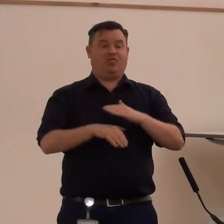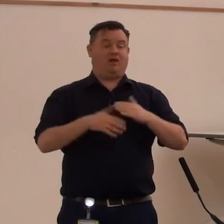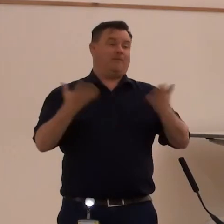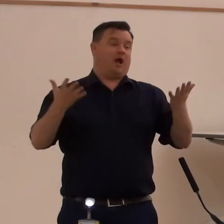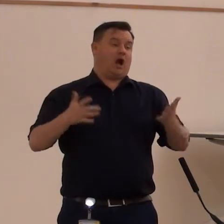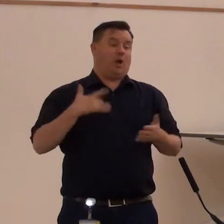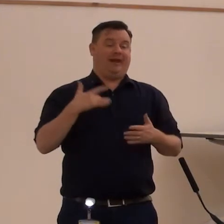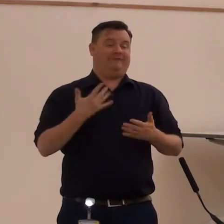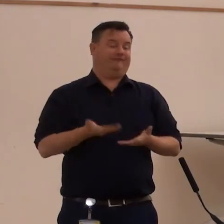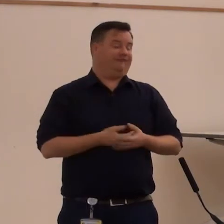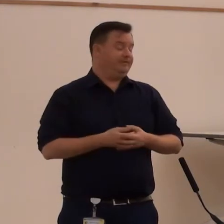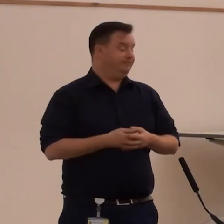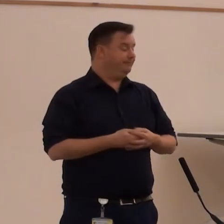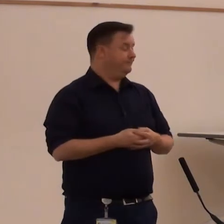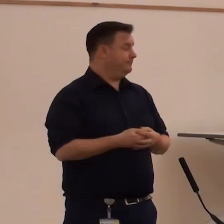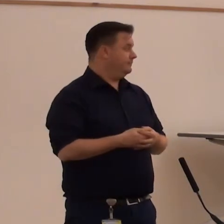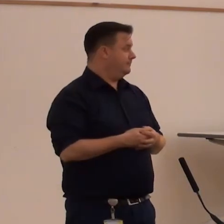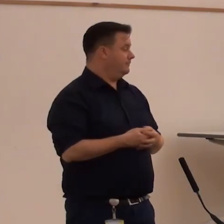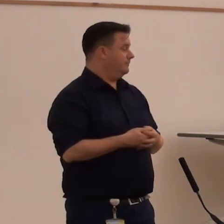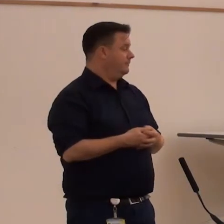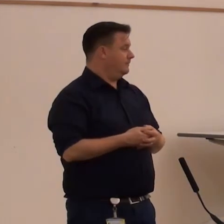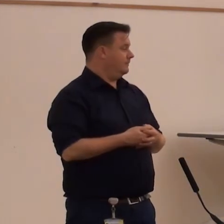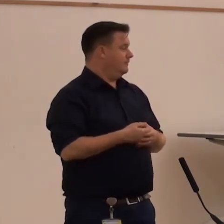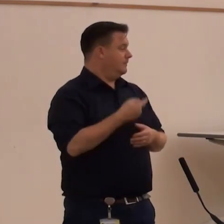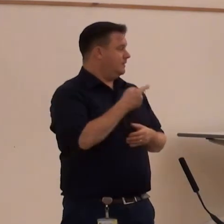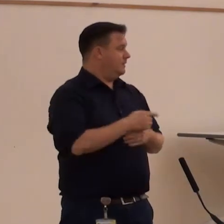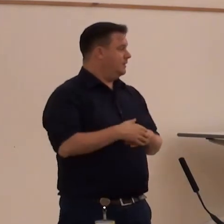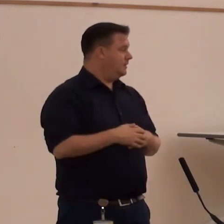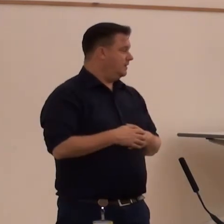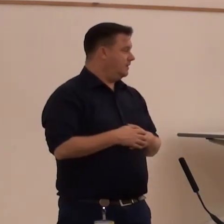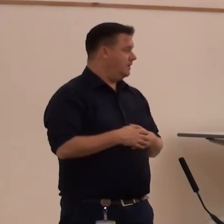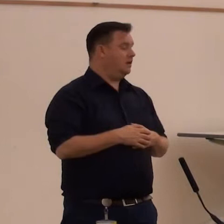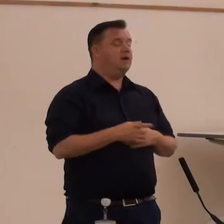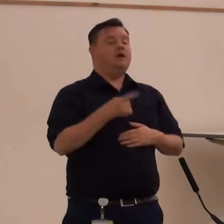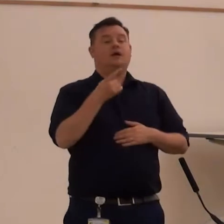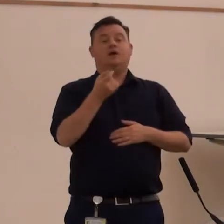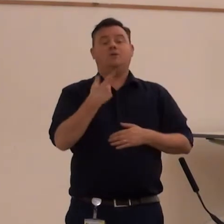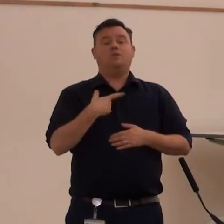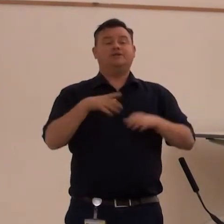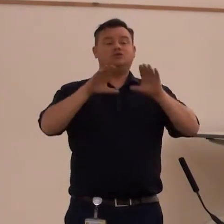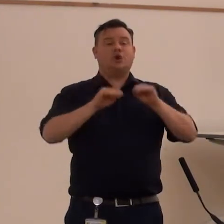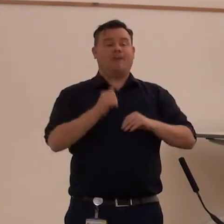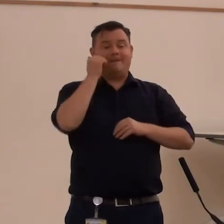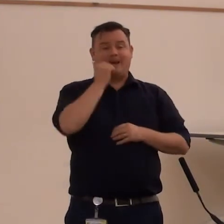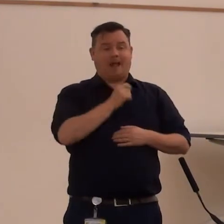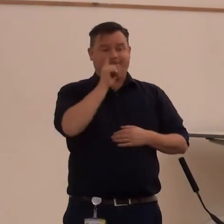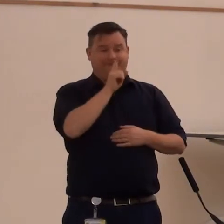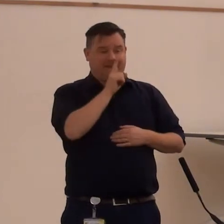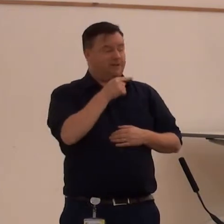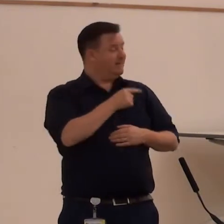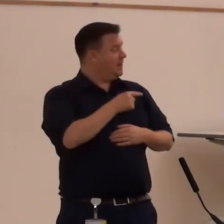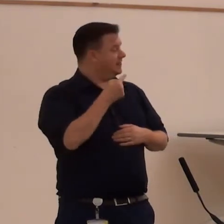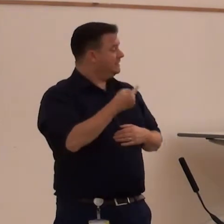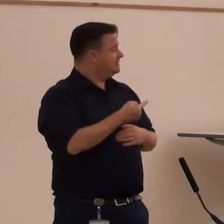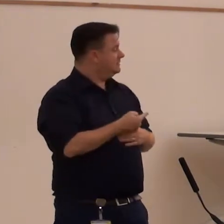I'll live with that. This is one of the final, we departed from the black and pink, but this